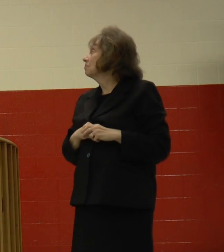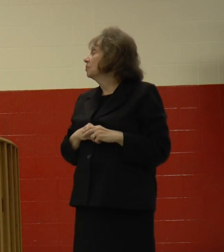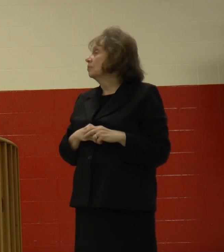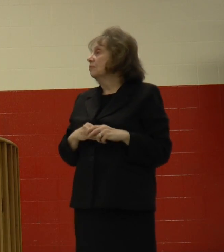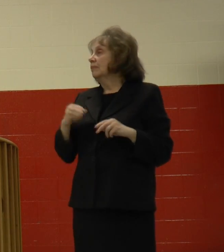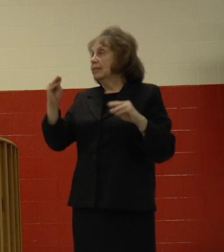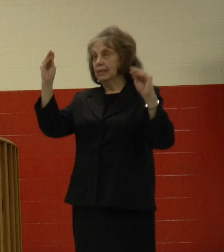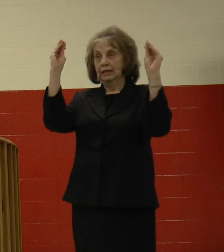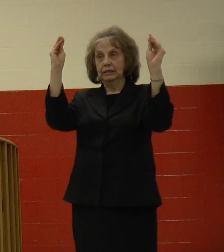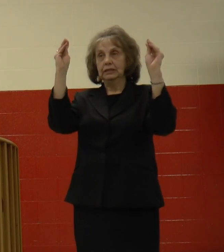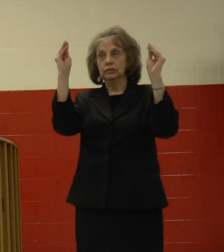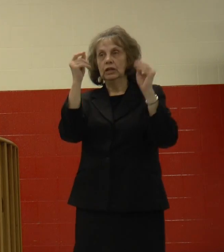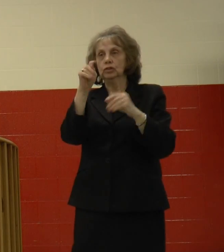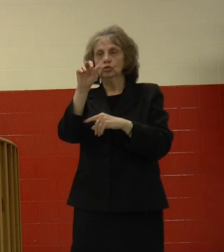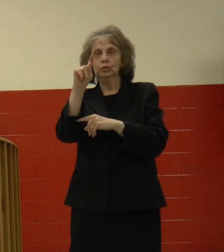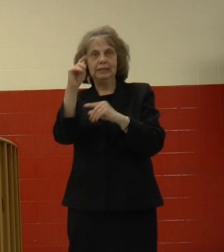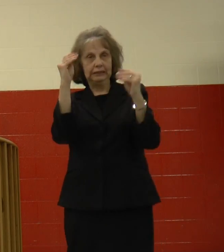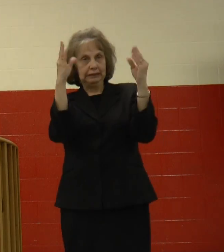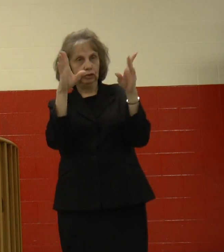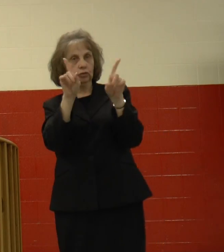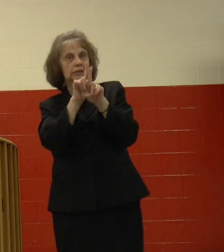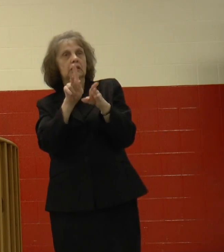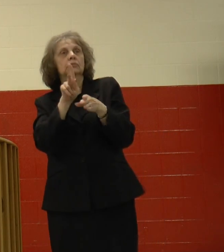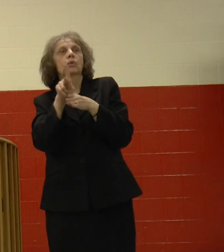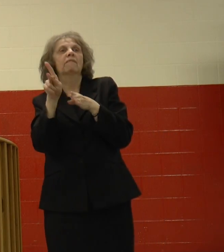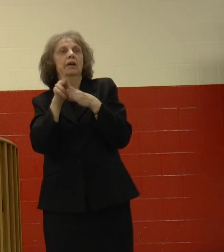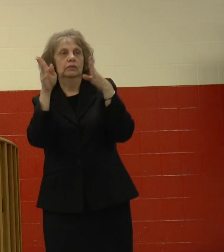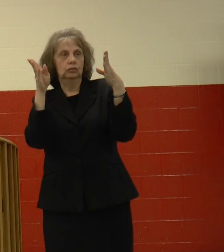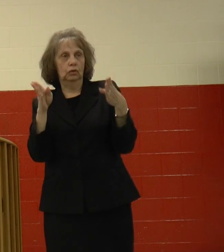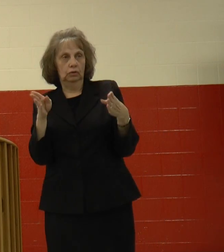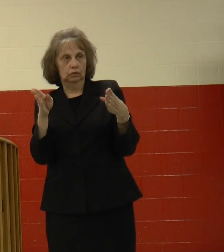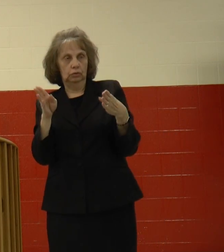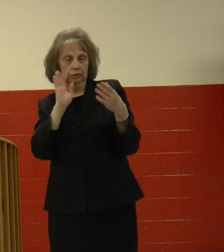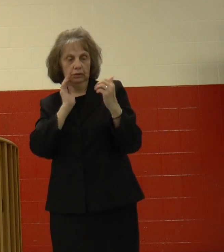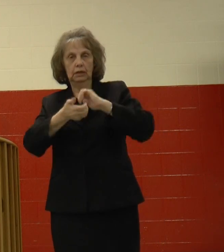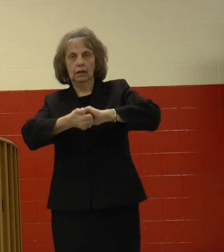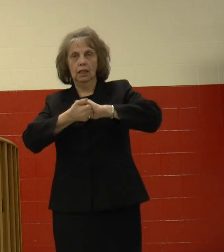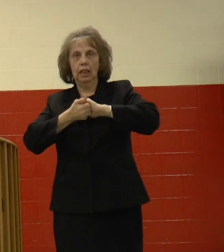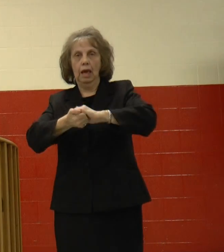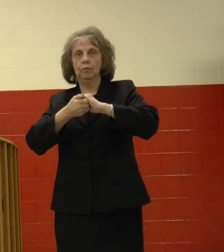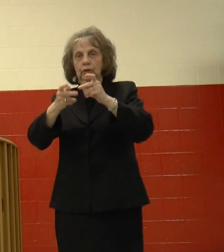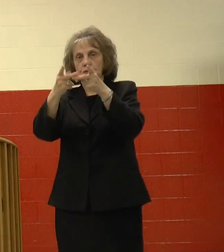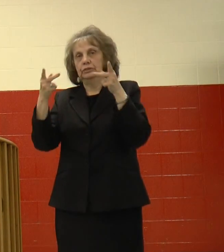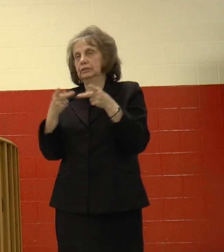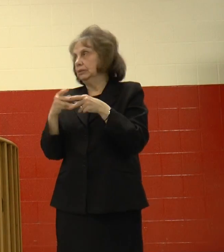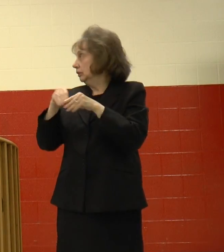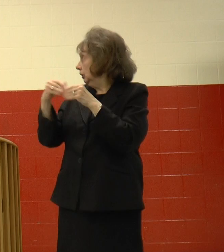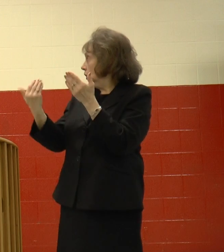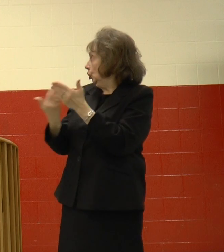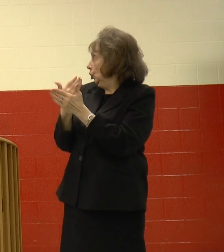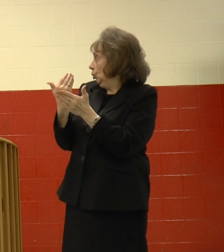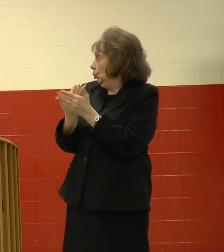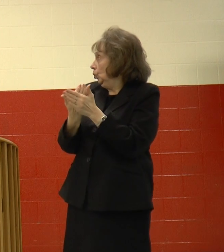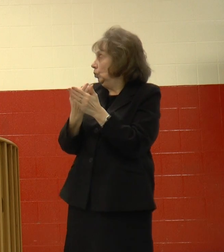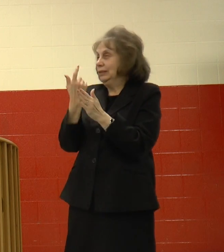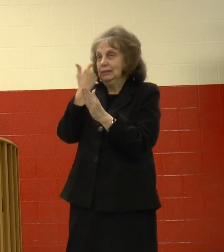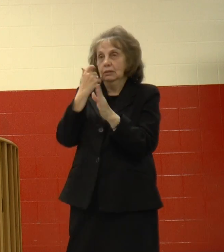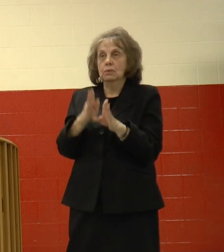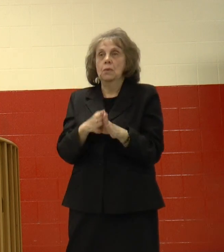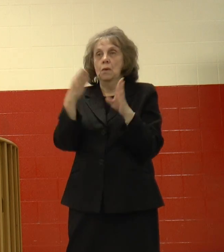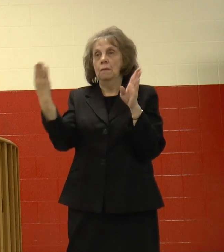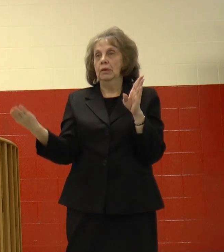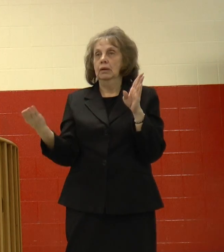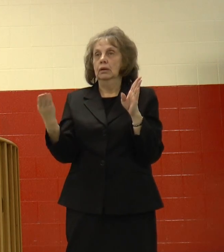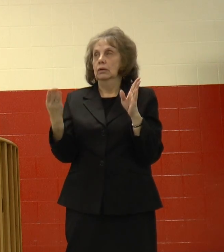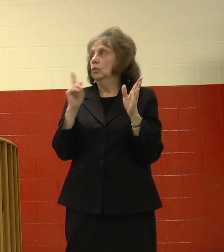They treat teachers as professionals, so this is a collaboration space in a new facility that's just opened up. Actually, it's